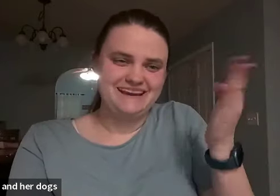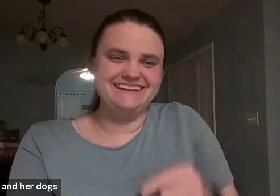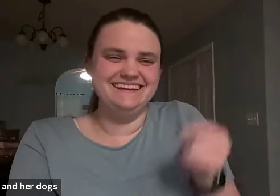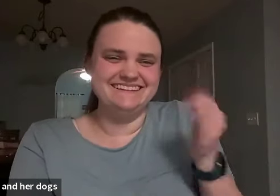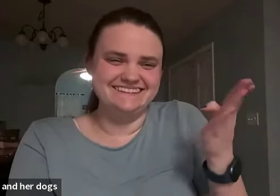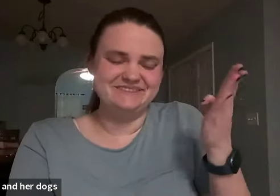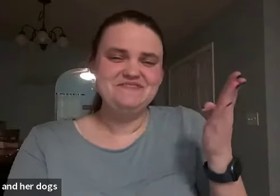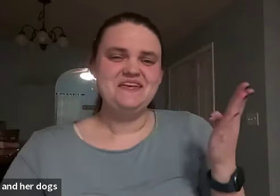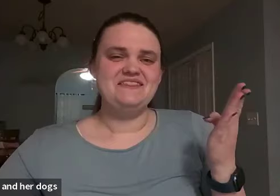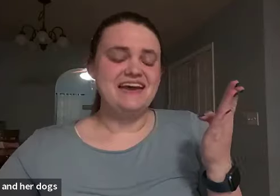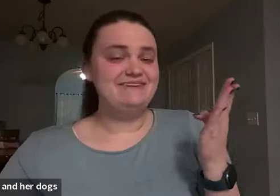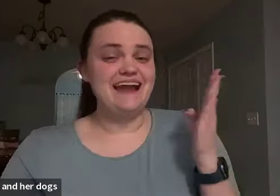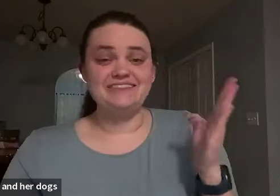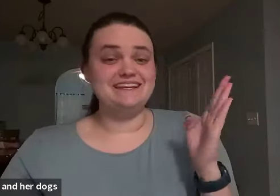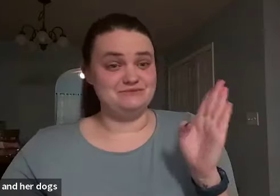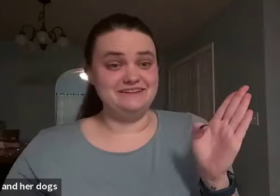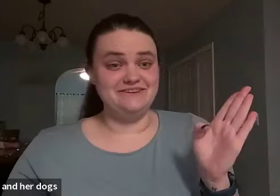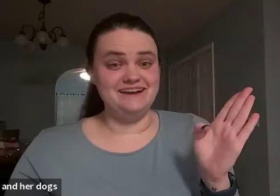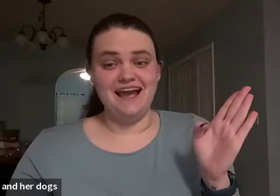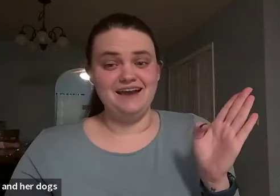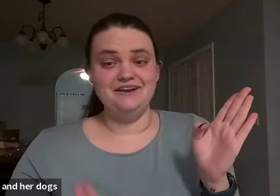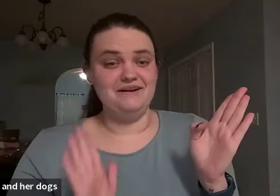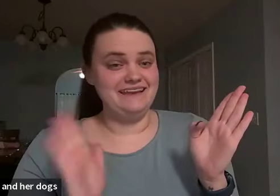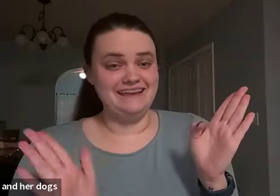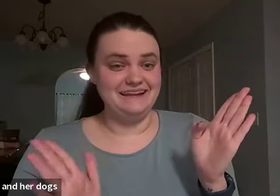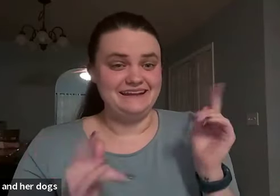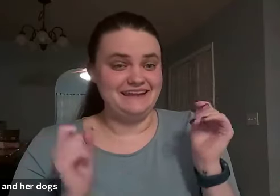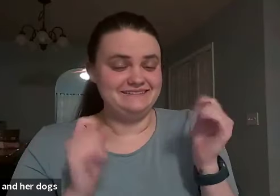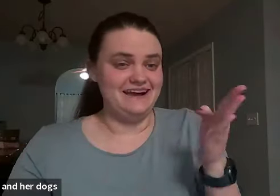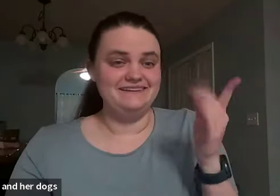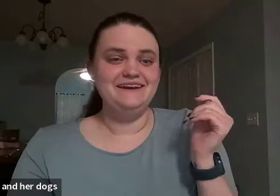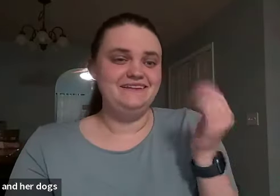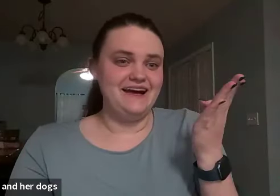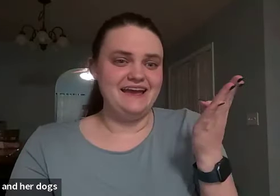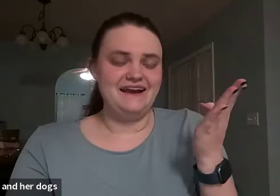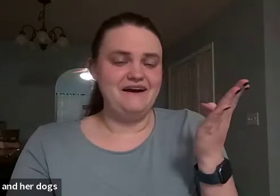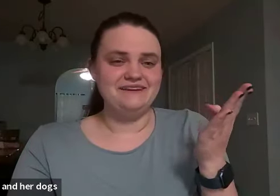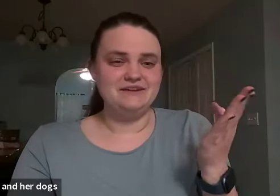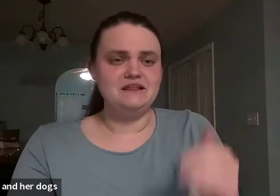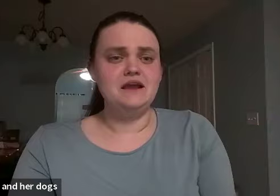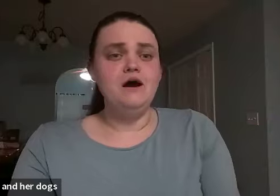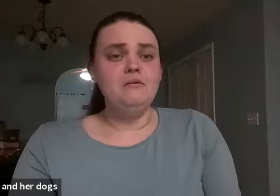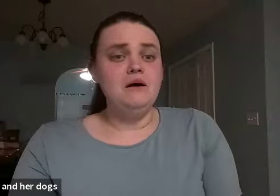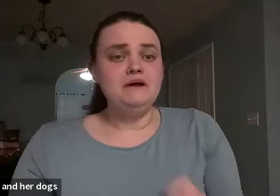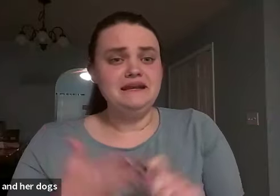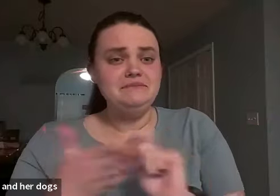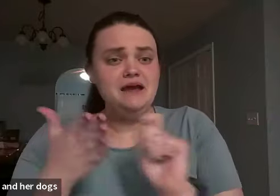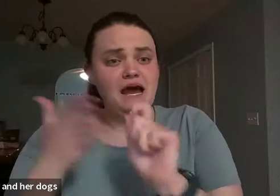bad. That one I think is really fun. I don't know. I can't lie. Like I'll have a kid be like, well, but I